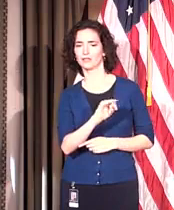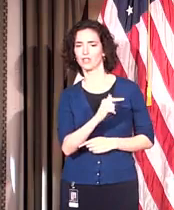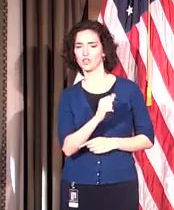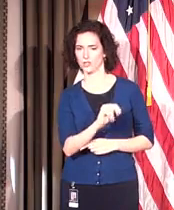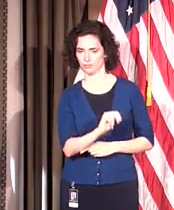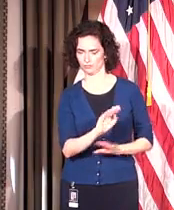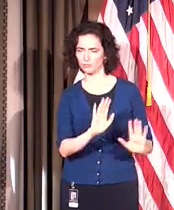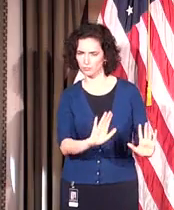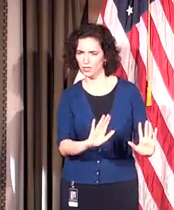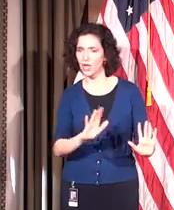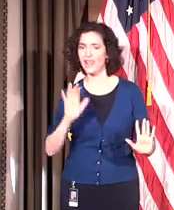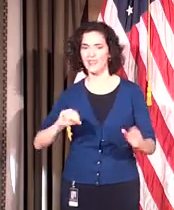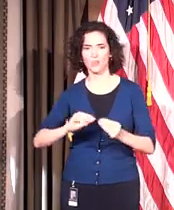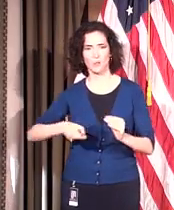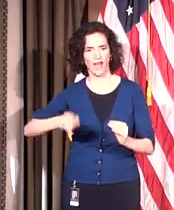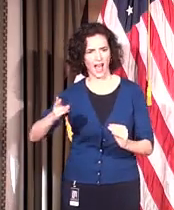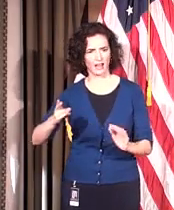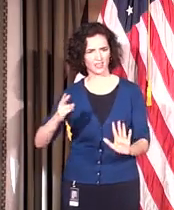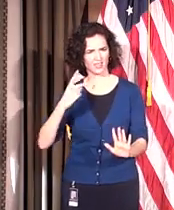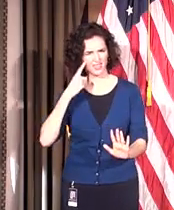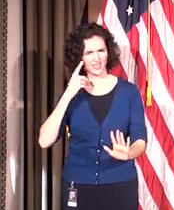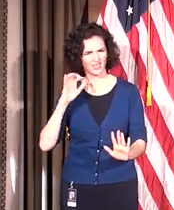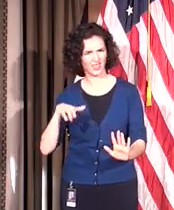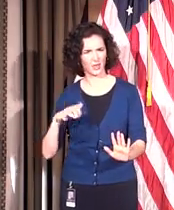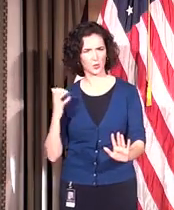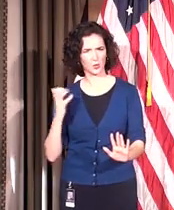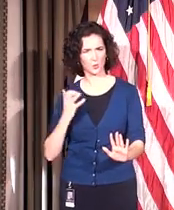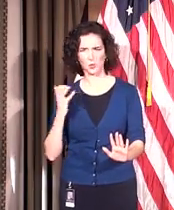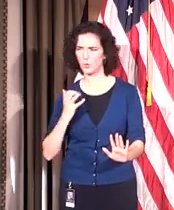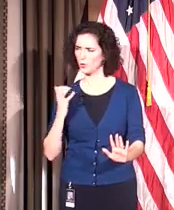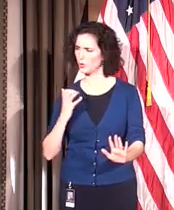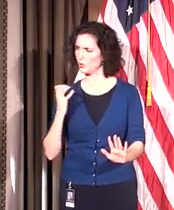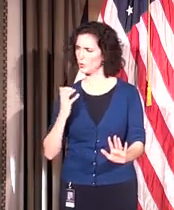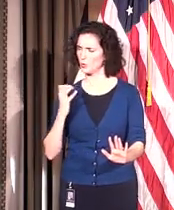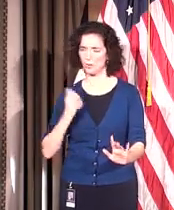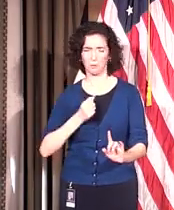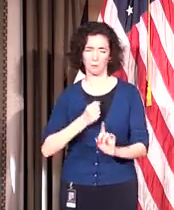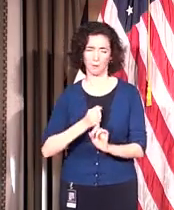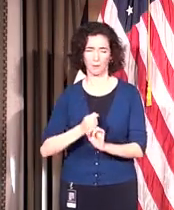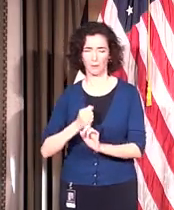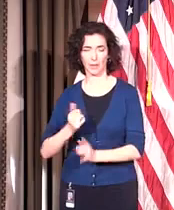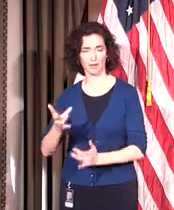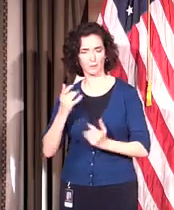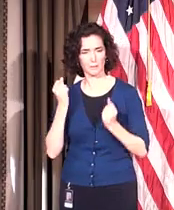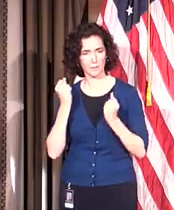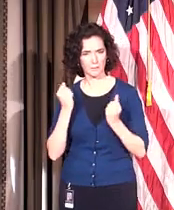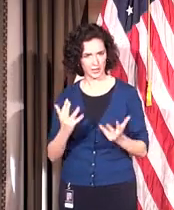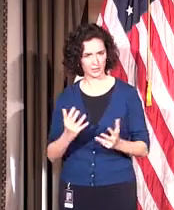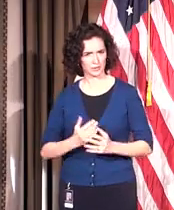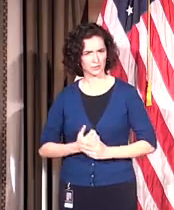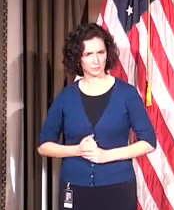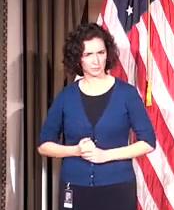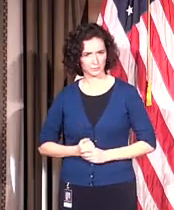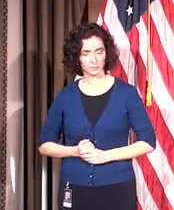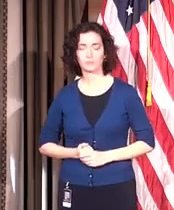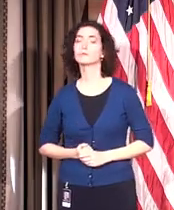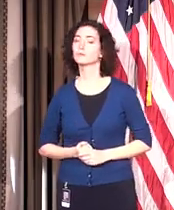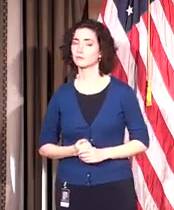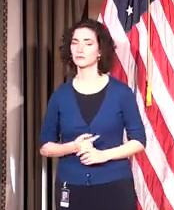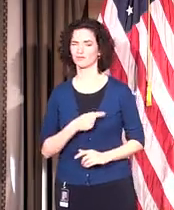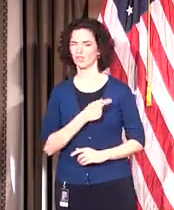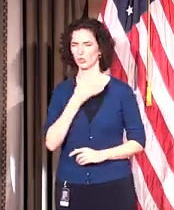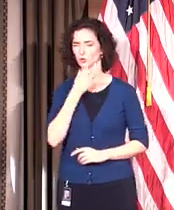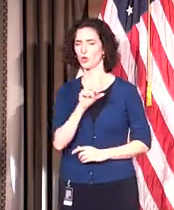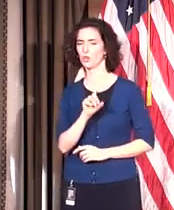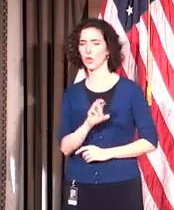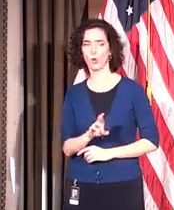sink in for just a moment about these cases that we're reporting today. Dr. Cantor is going to speak to you in a few